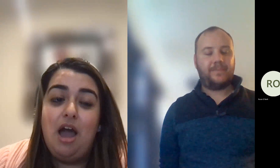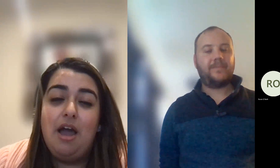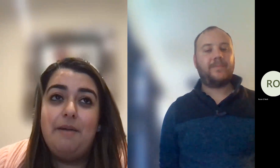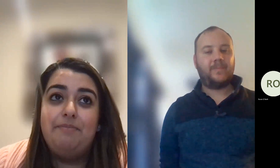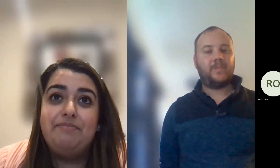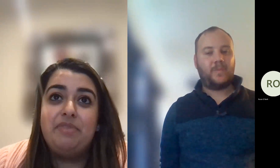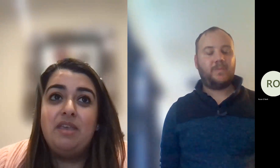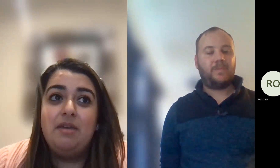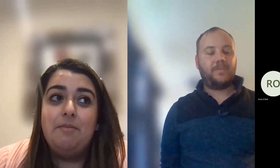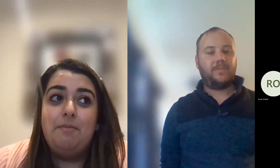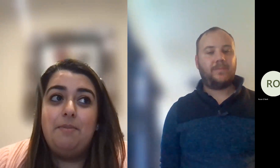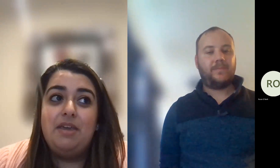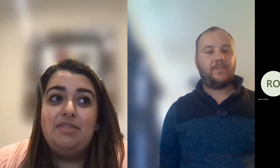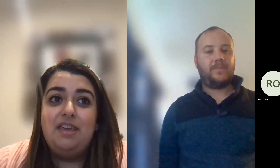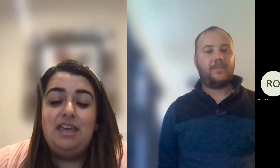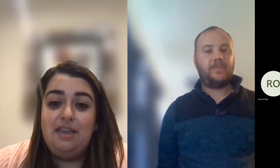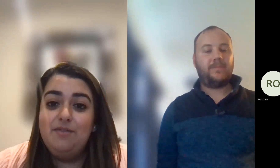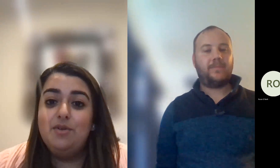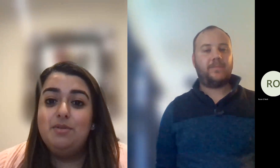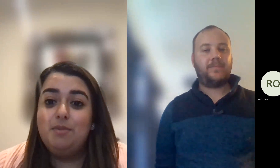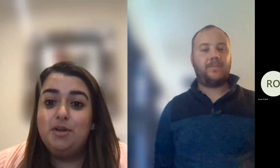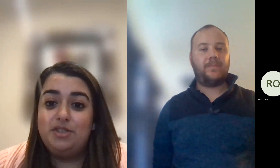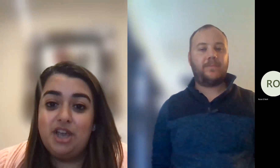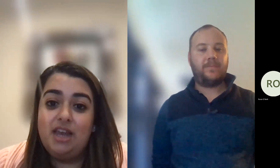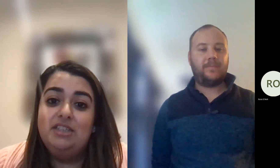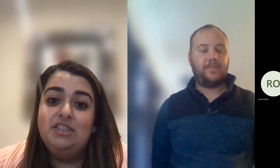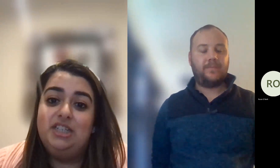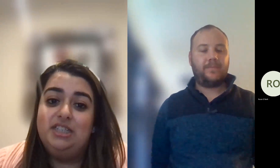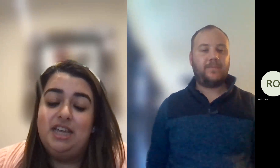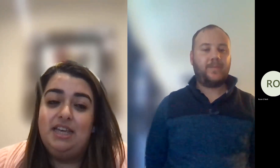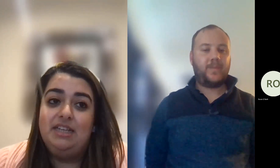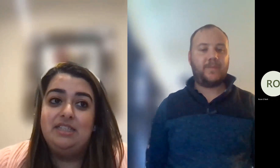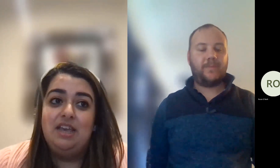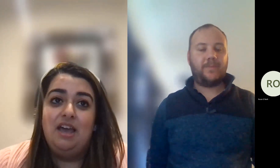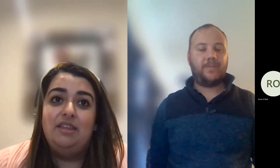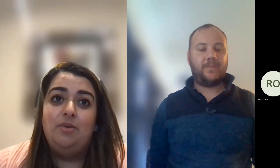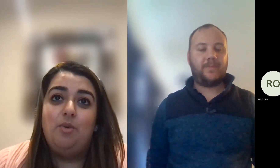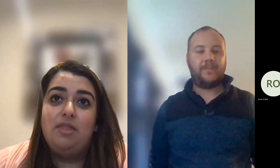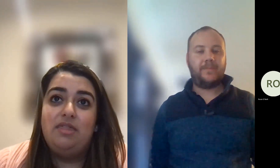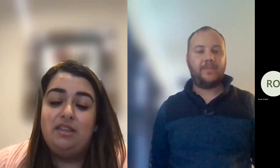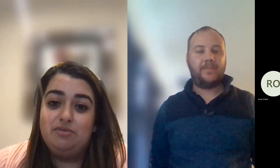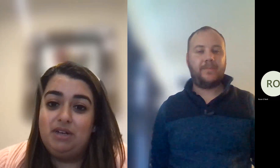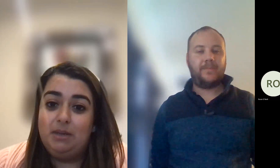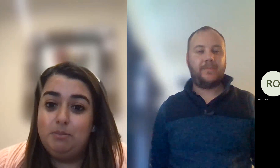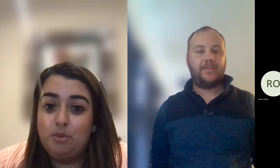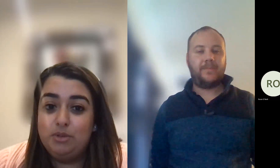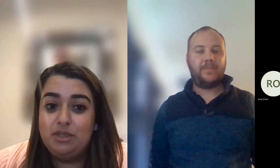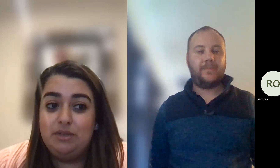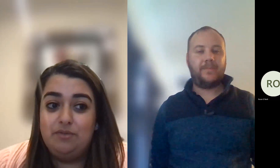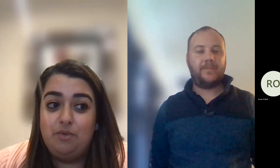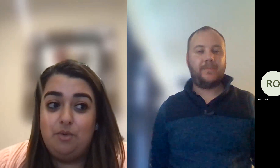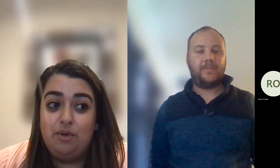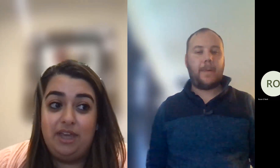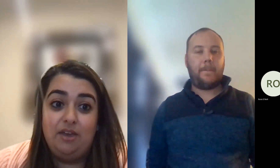example. But I think even on the most challenging days, I think one thing that's really